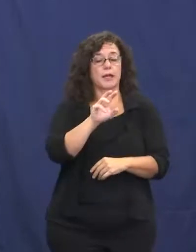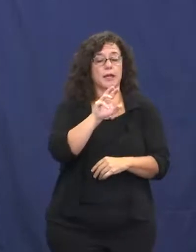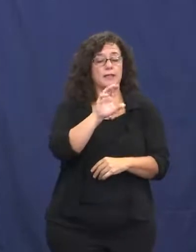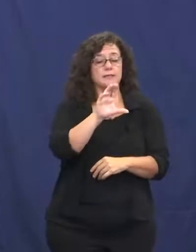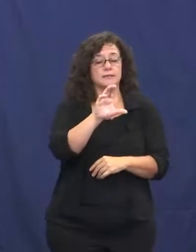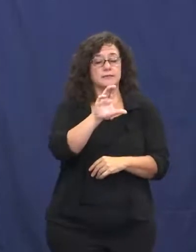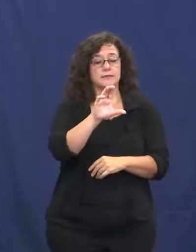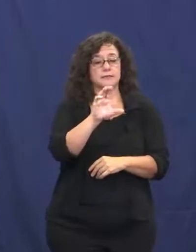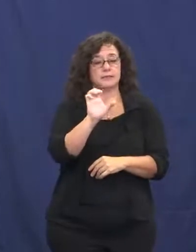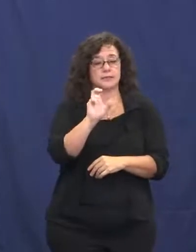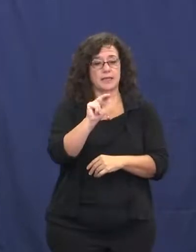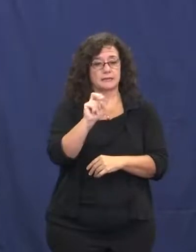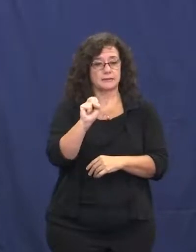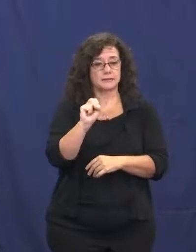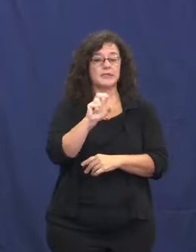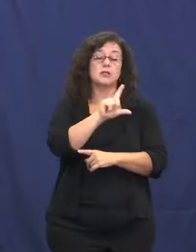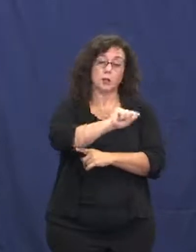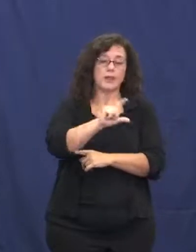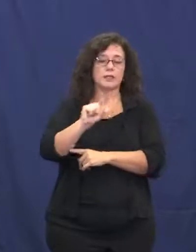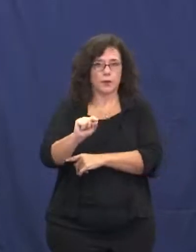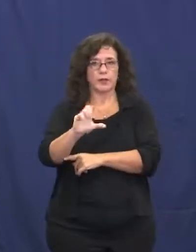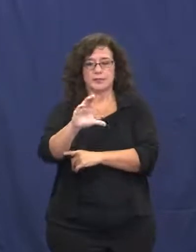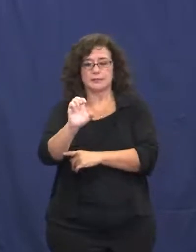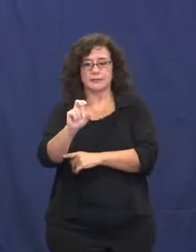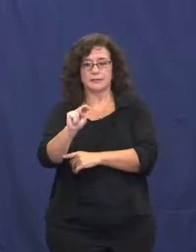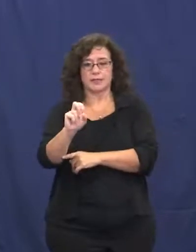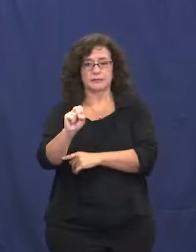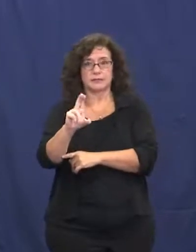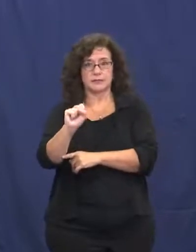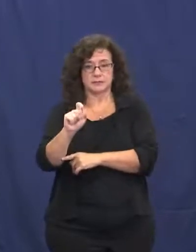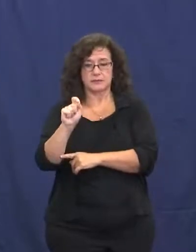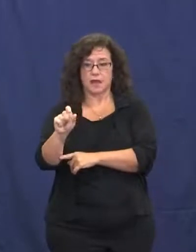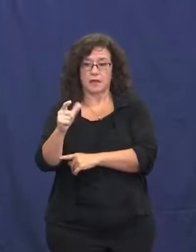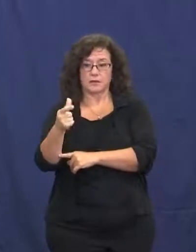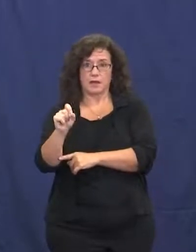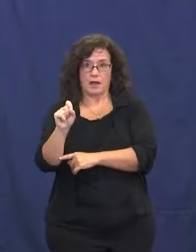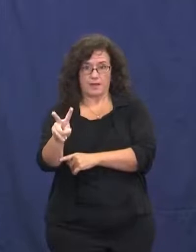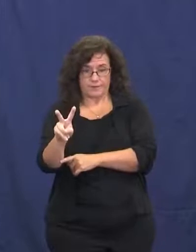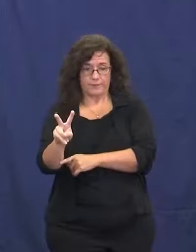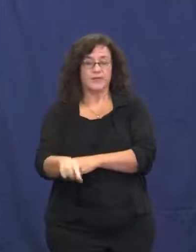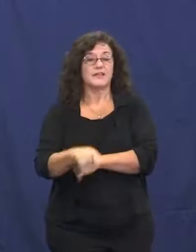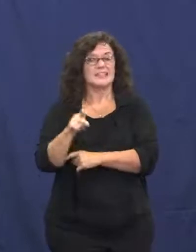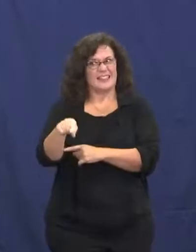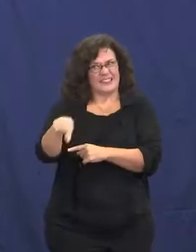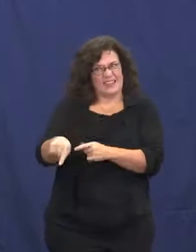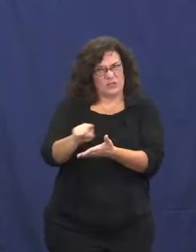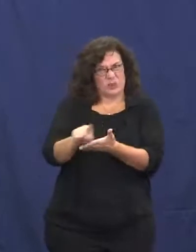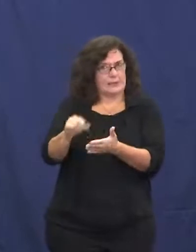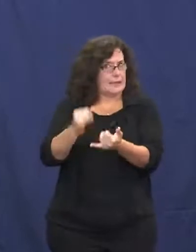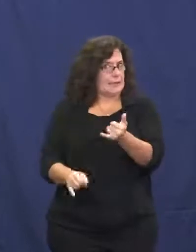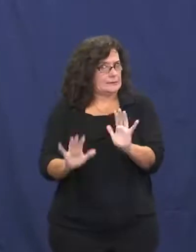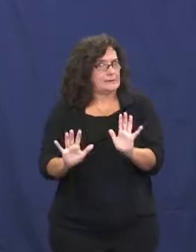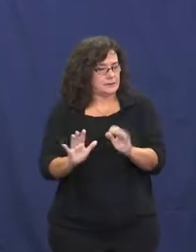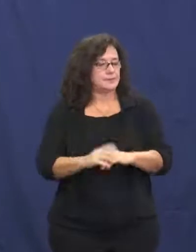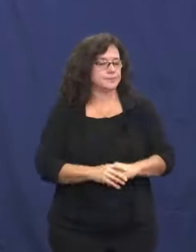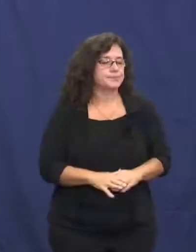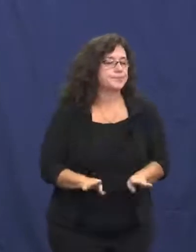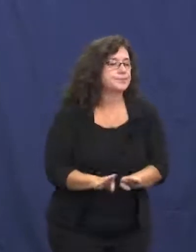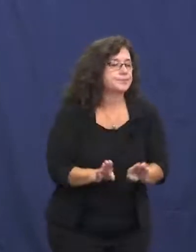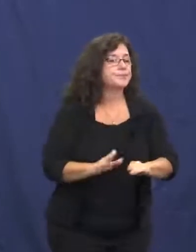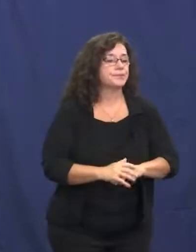2020census.gov, I think this week is the end, so please do it. Also, seasonal allergies and flu is coming